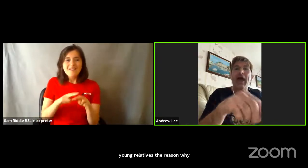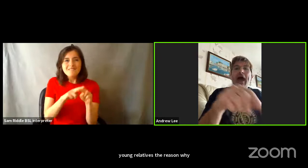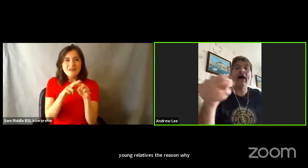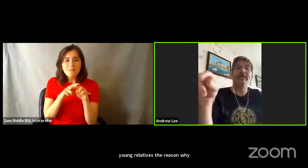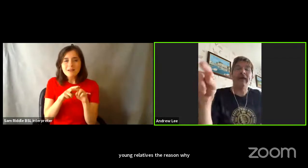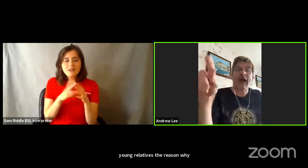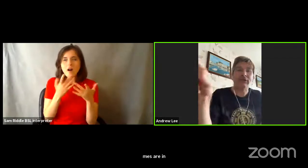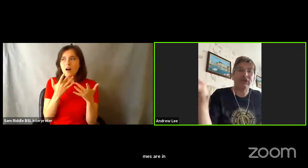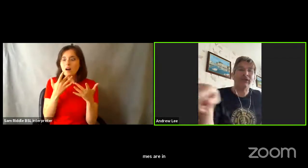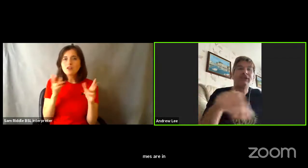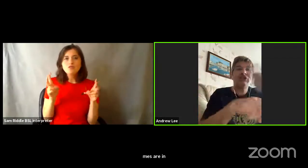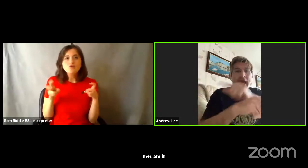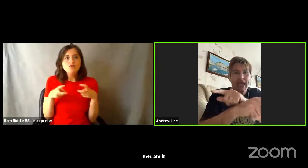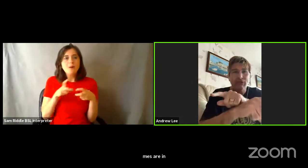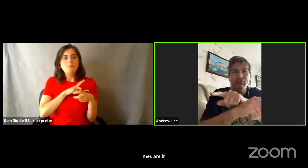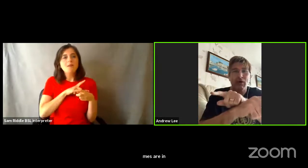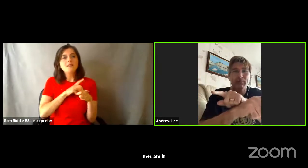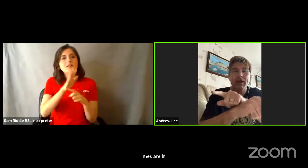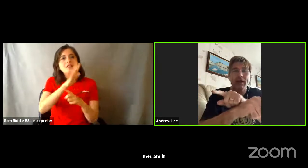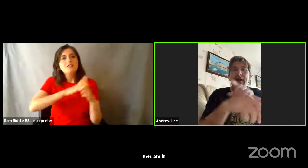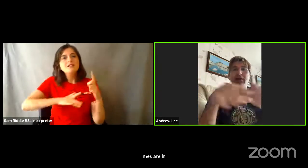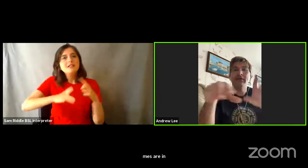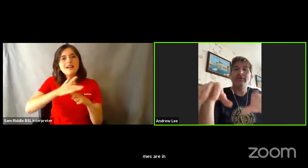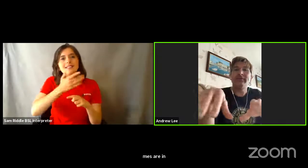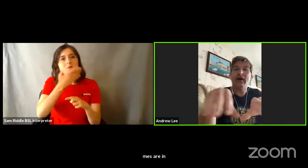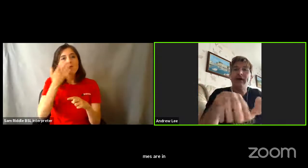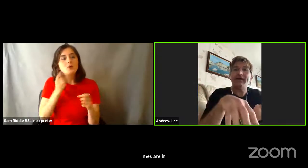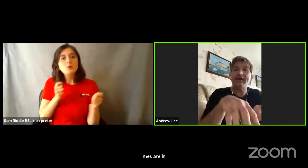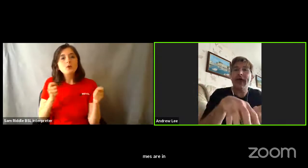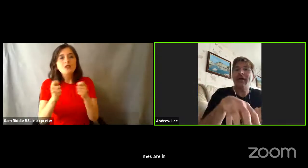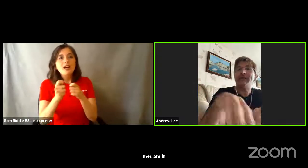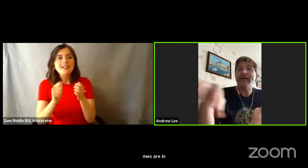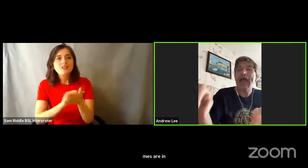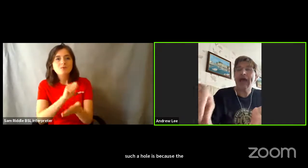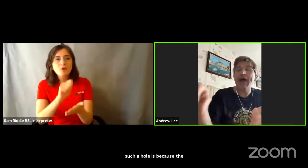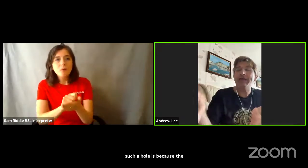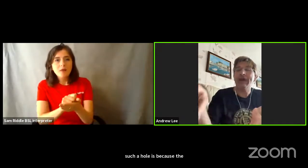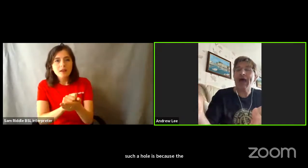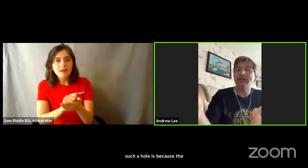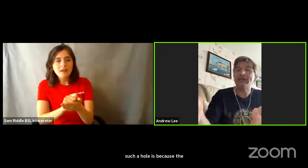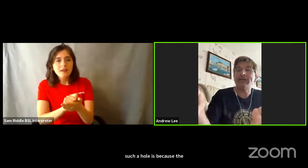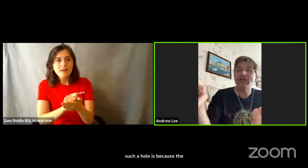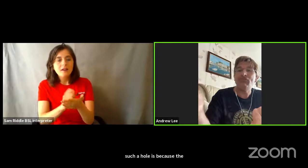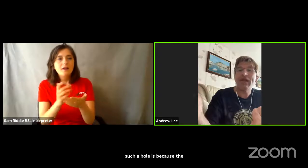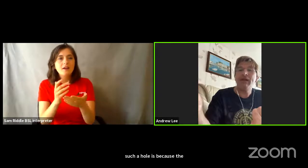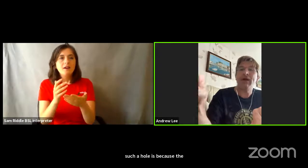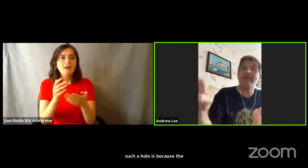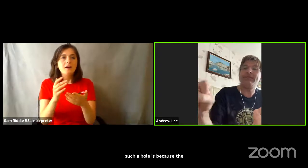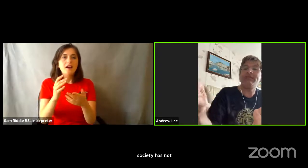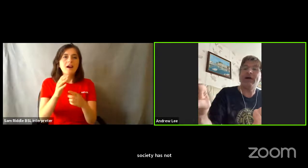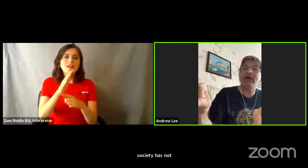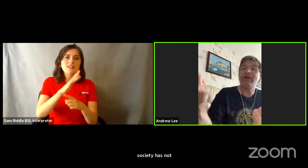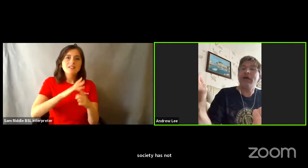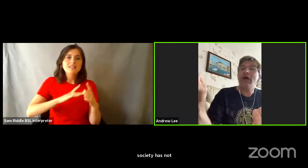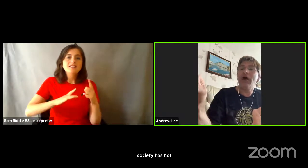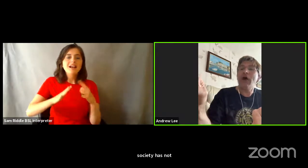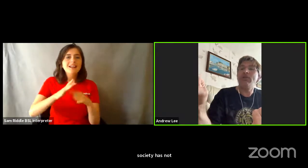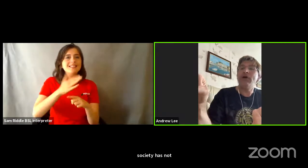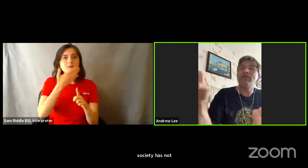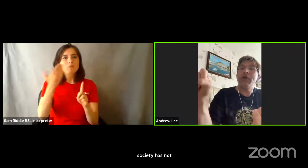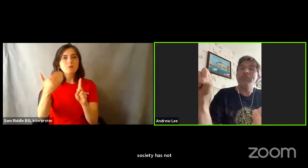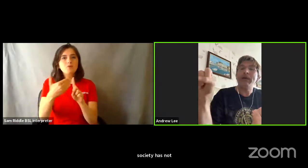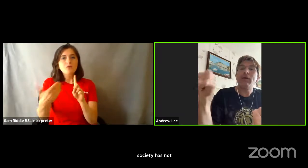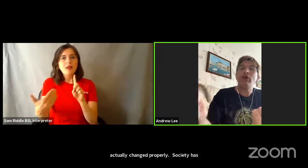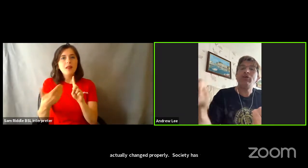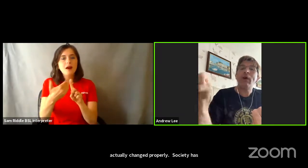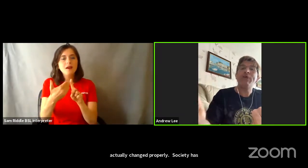society hasn't actually changed properly. Society actually hasn't actually realized that